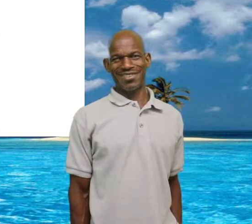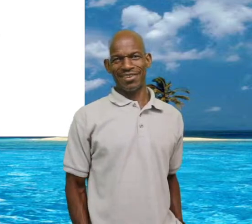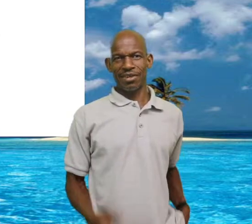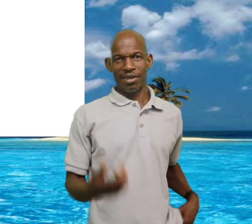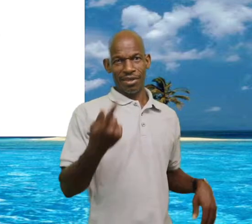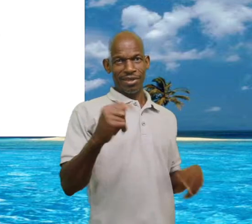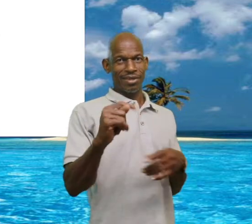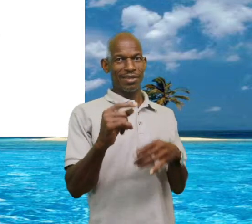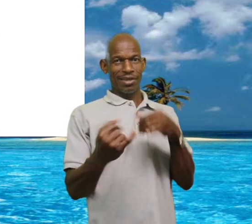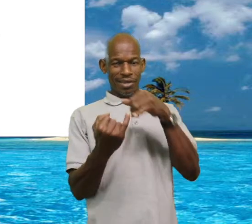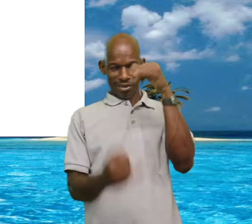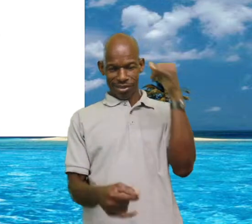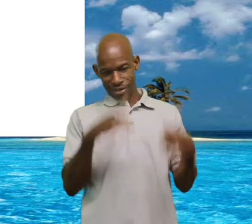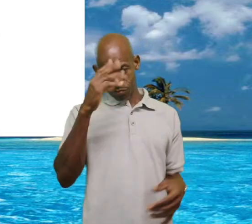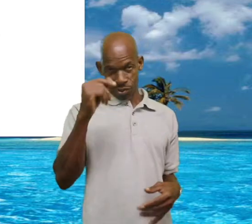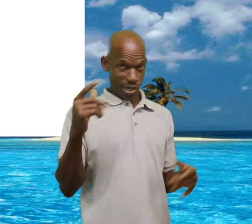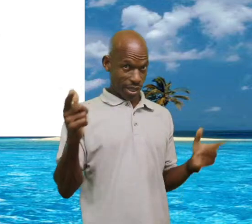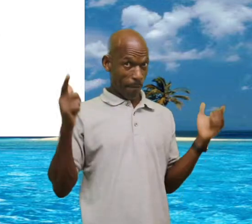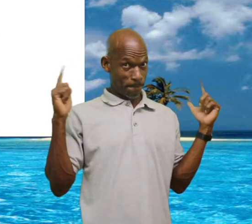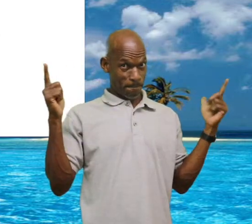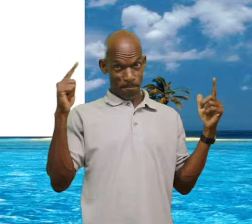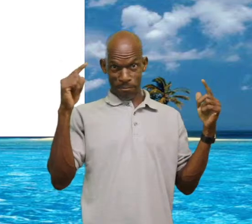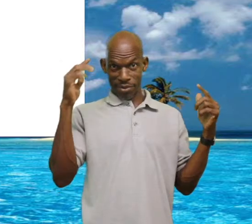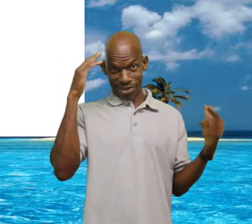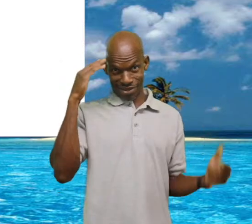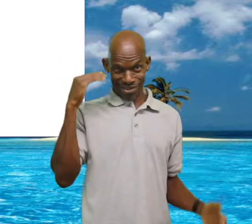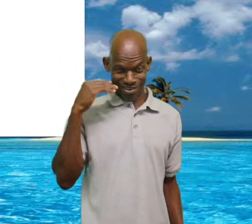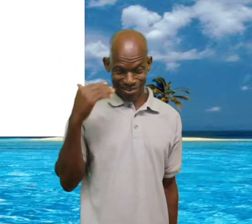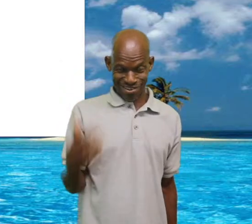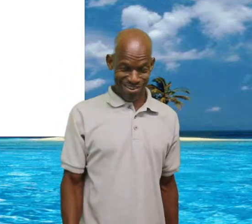Forget about the big head and whatever. We're talking about the head. So I can say